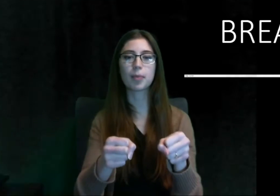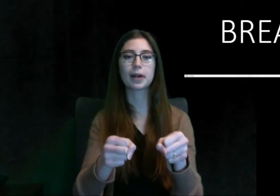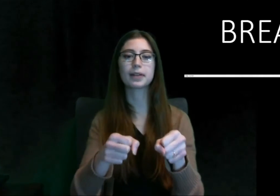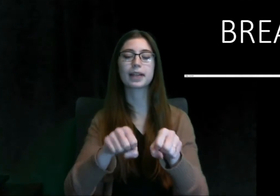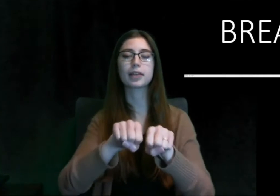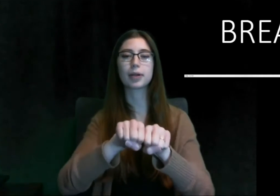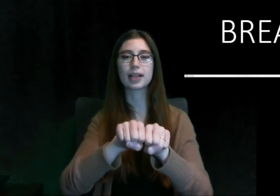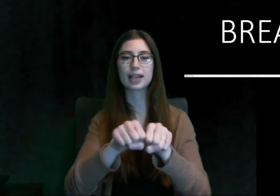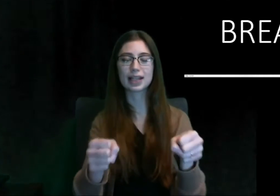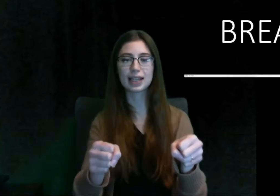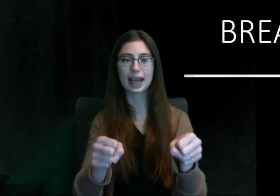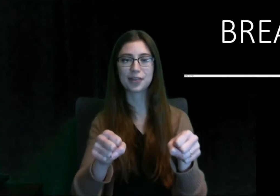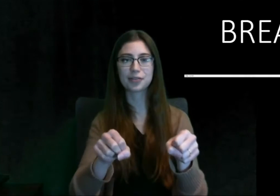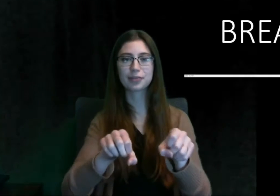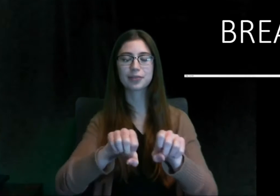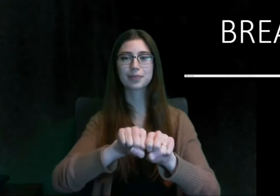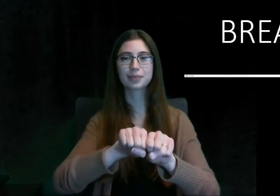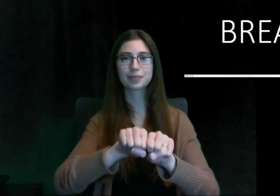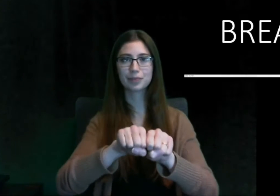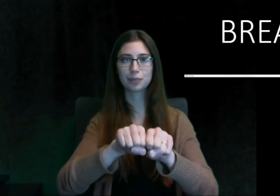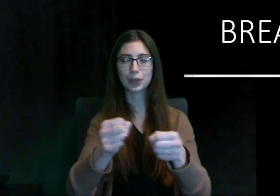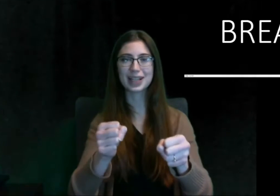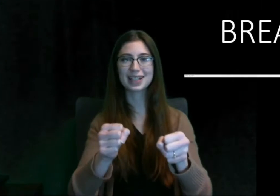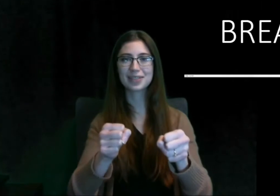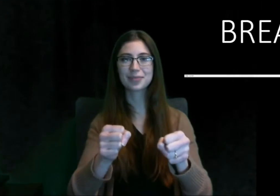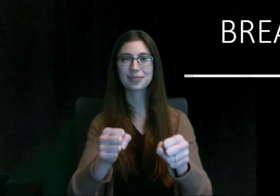like you're breaking it in half. Break.